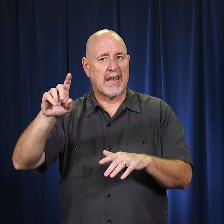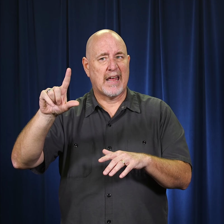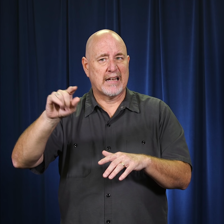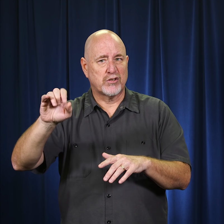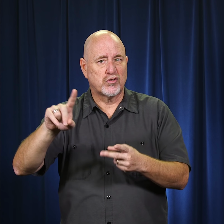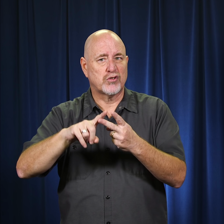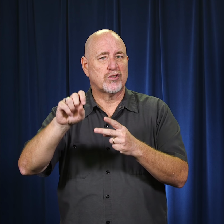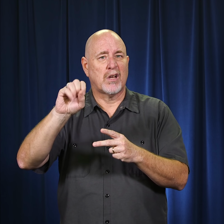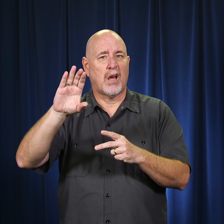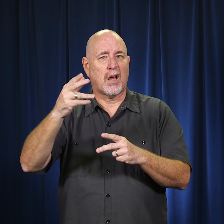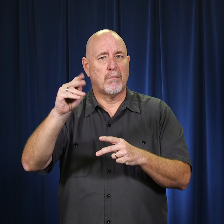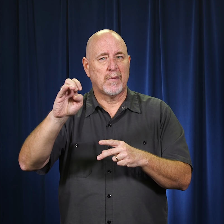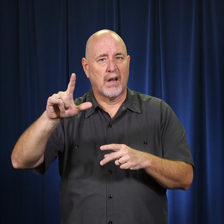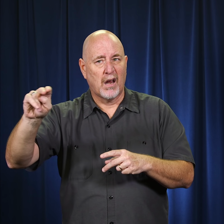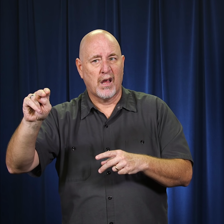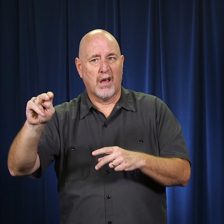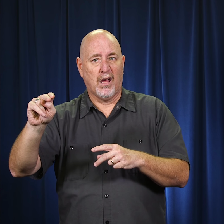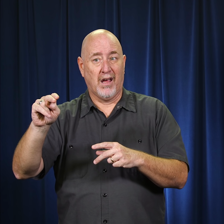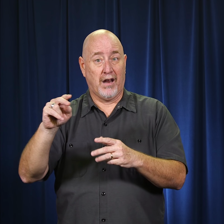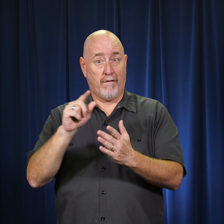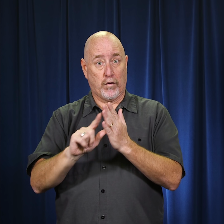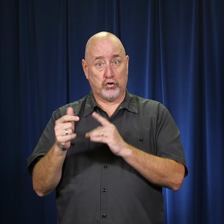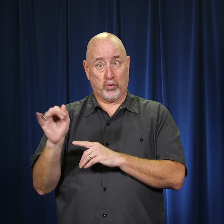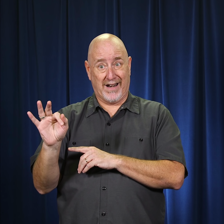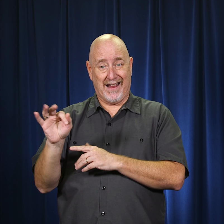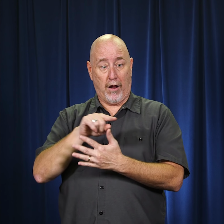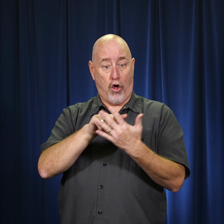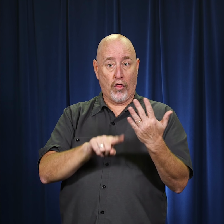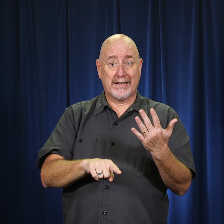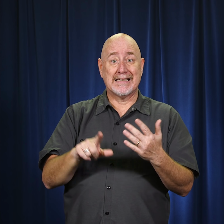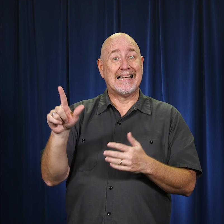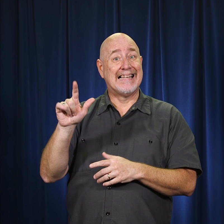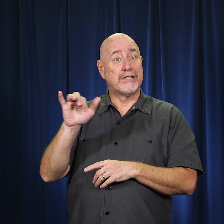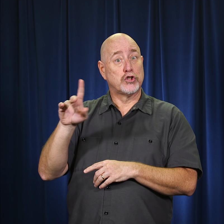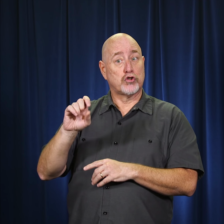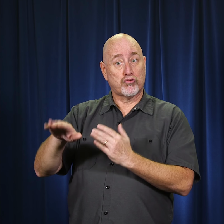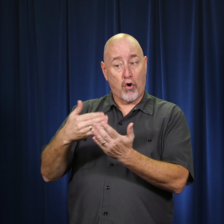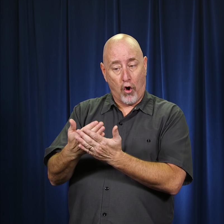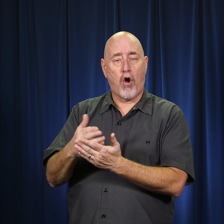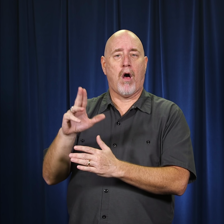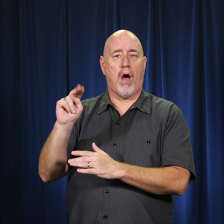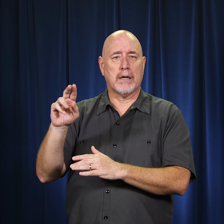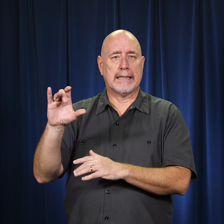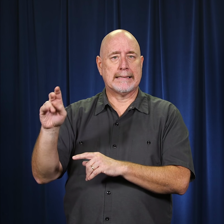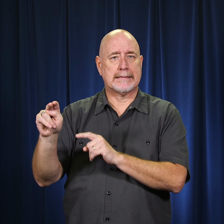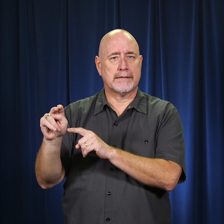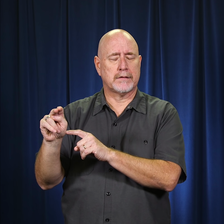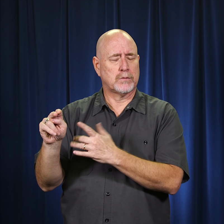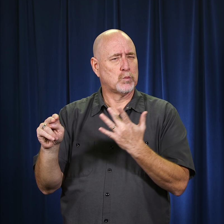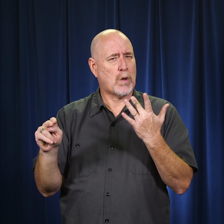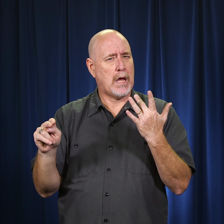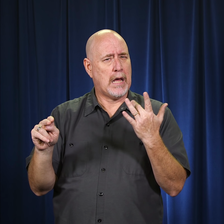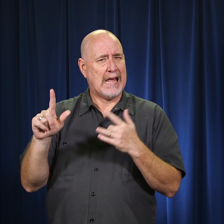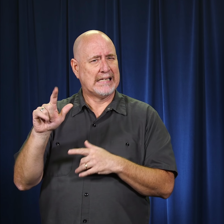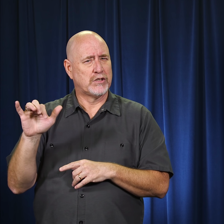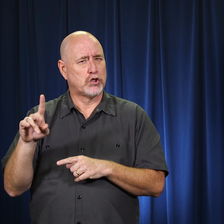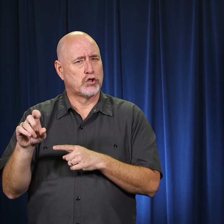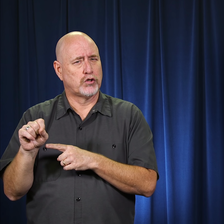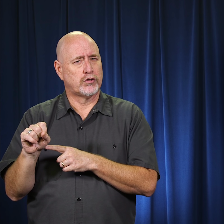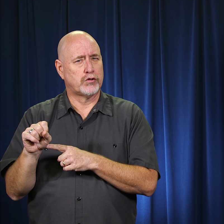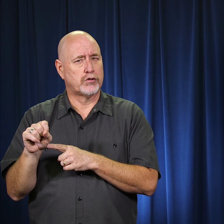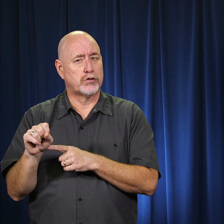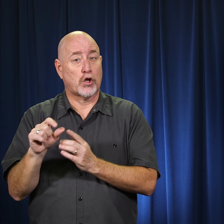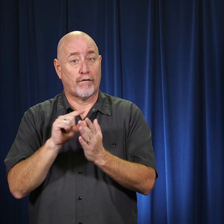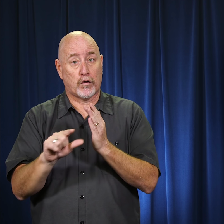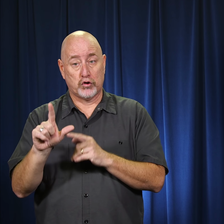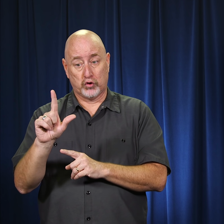That's verse 29. As you look there in verse 29, you see that all the lizards are unclean. Why lizards?